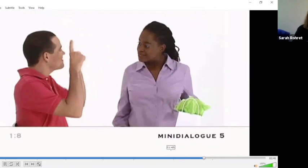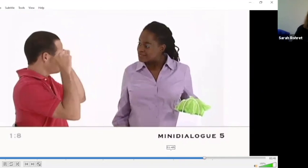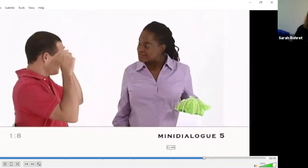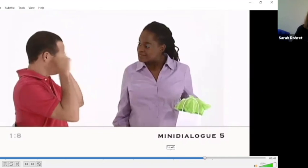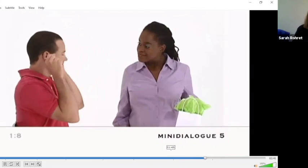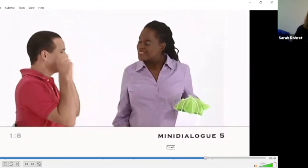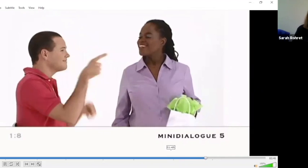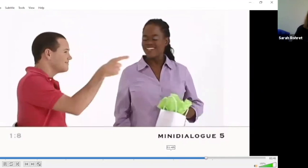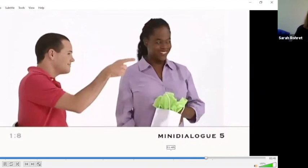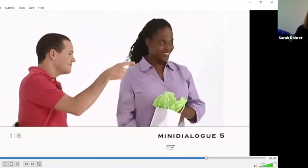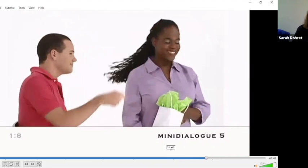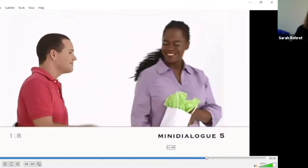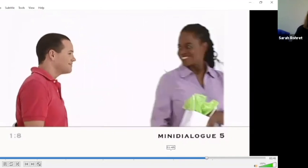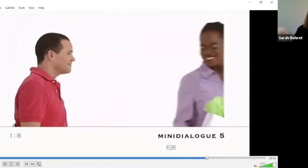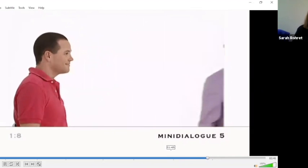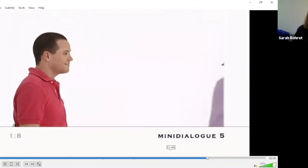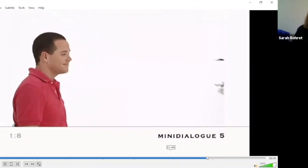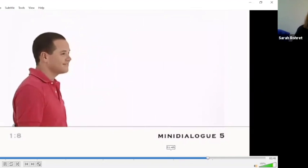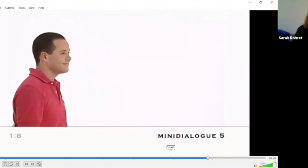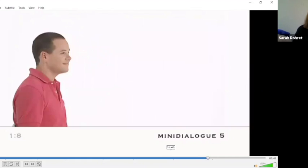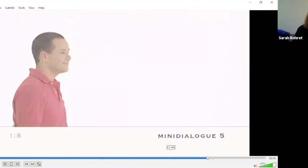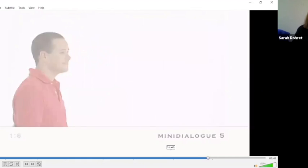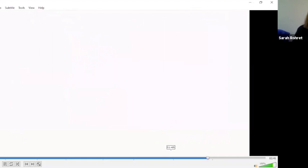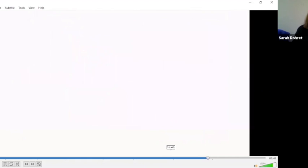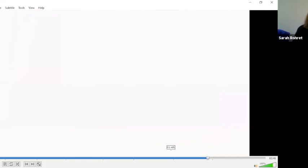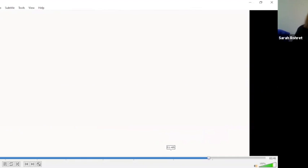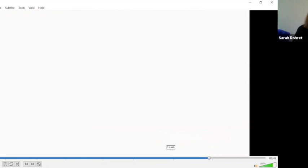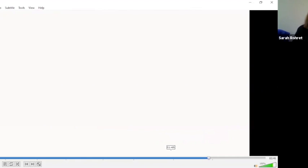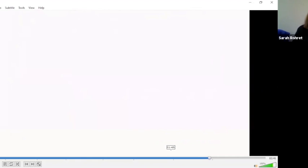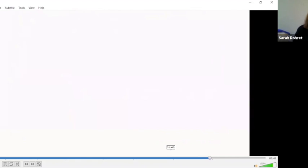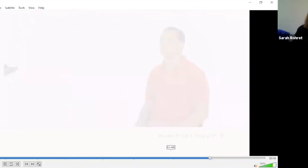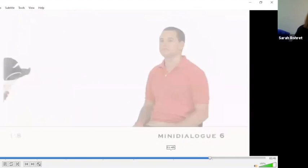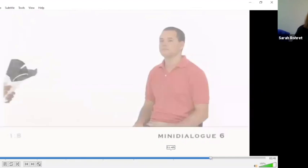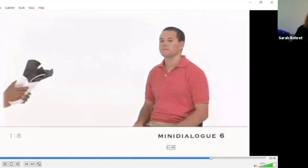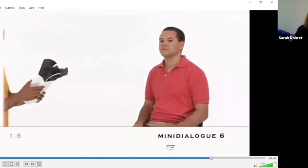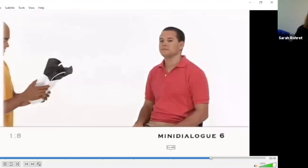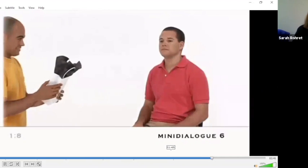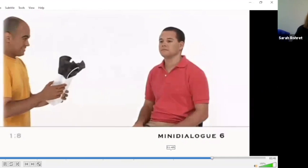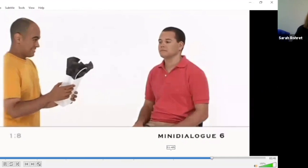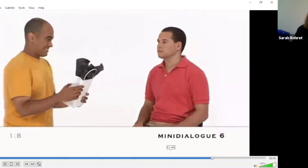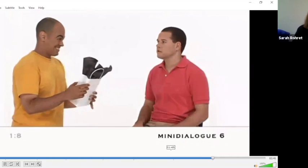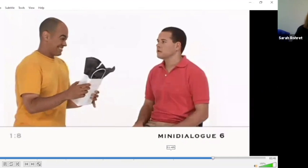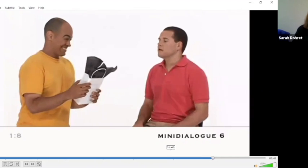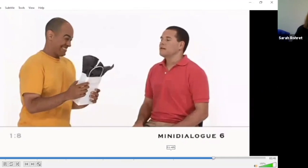Glasses. This is yes? Yeah. Okay.